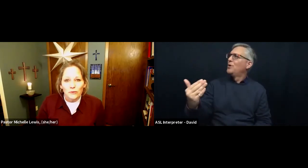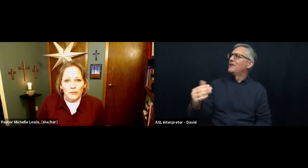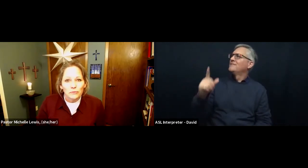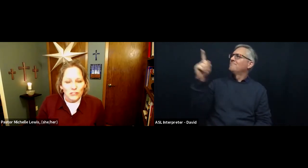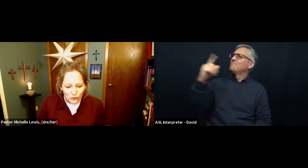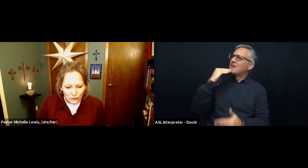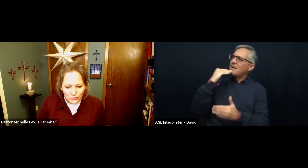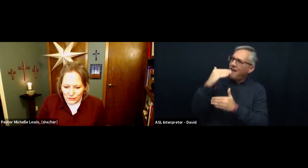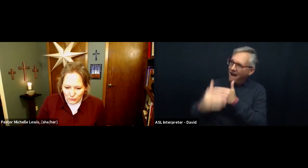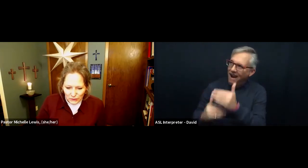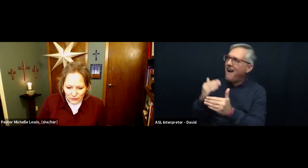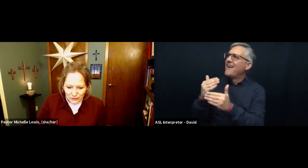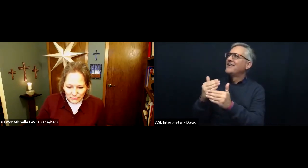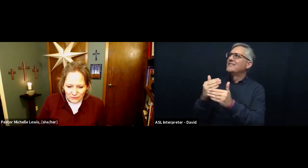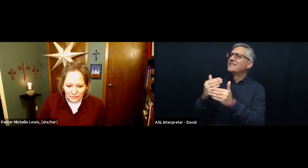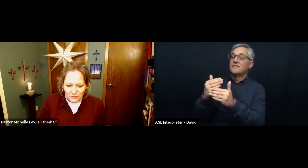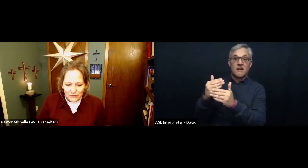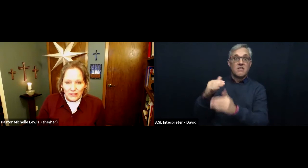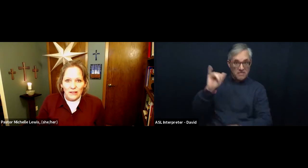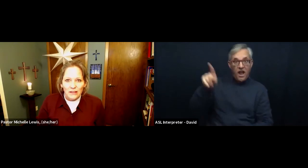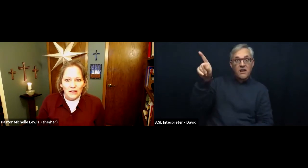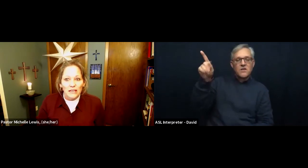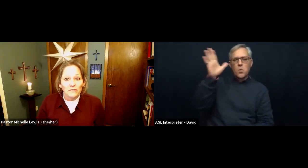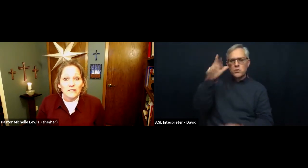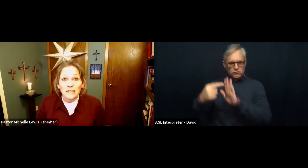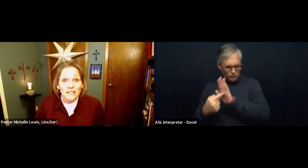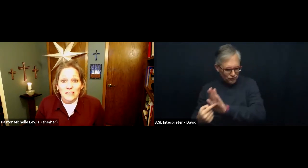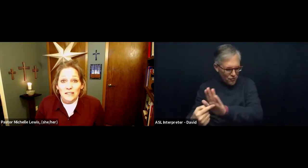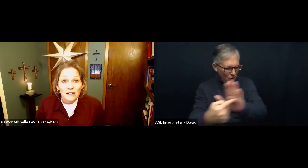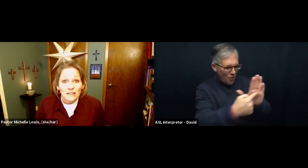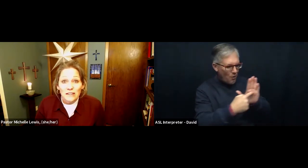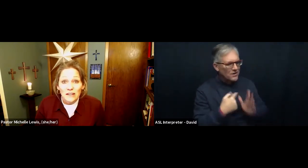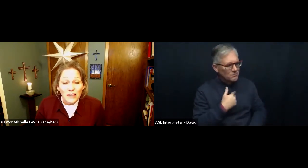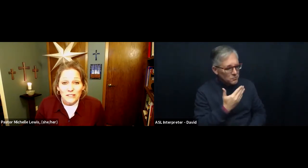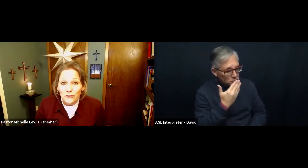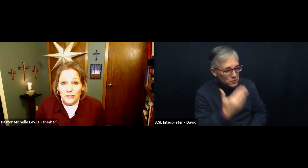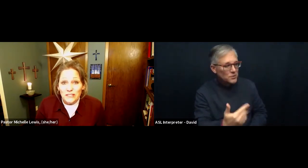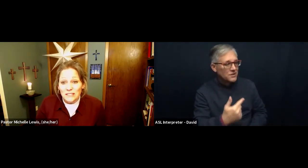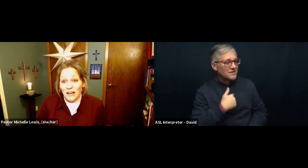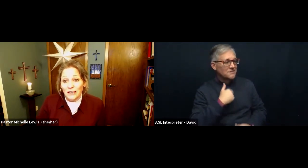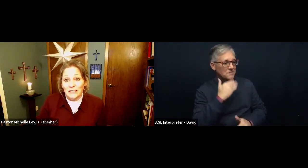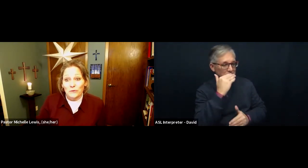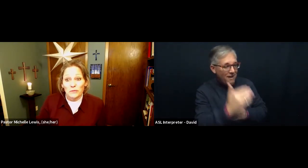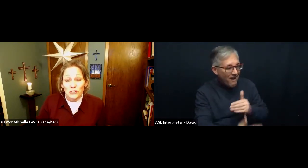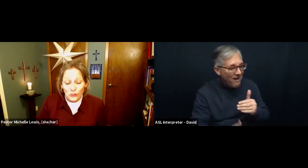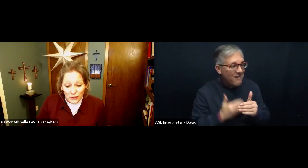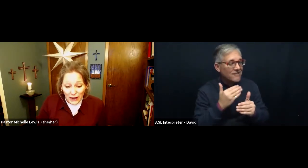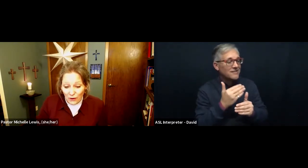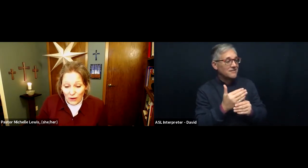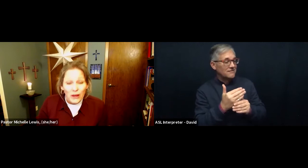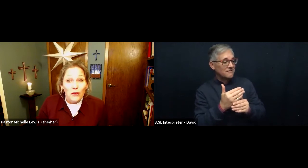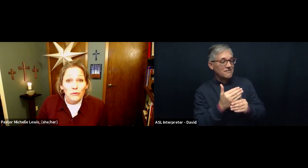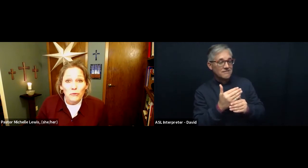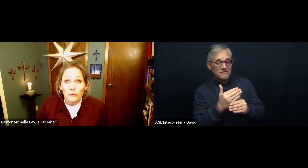That will be shown to the world. If needed, God's goodness and kindness will be shown